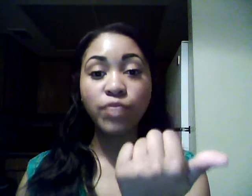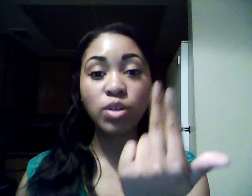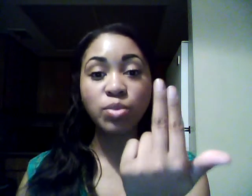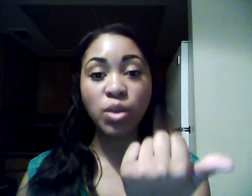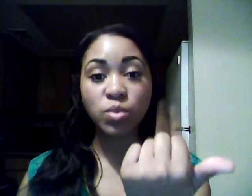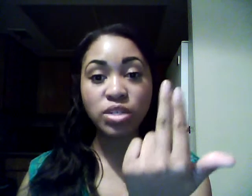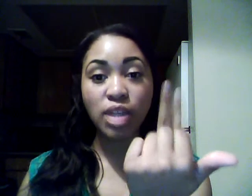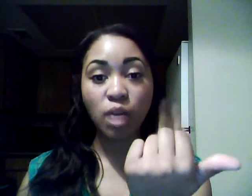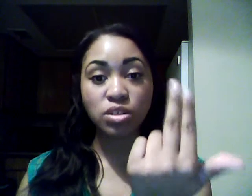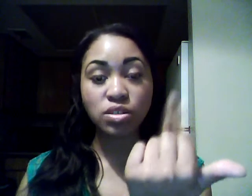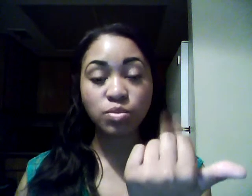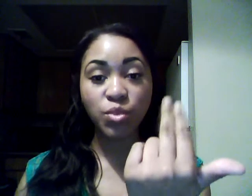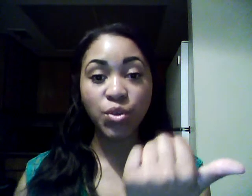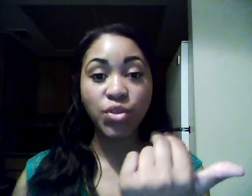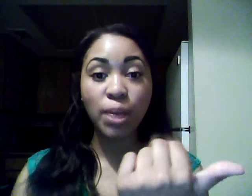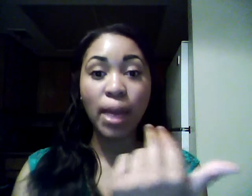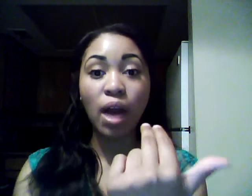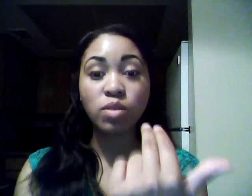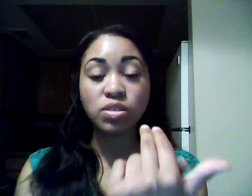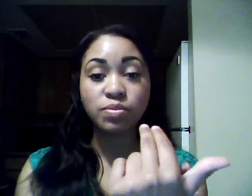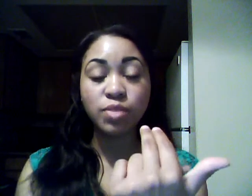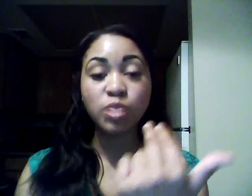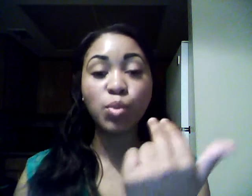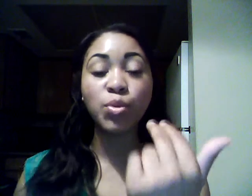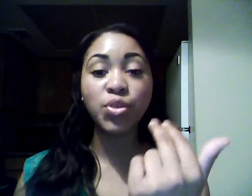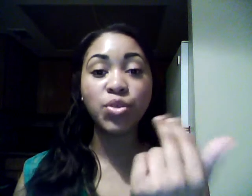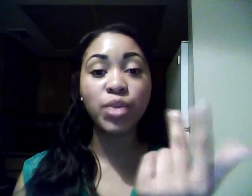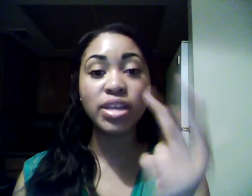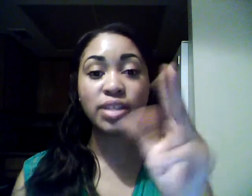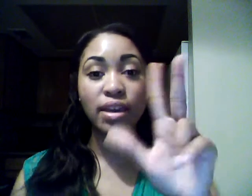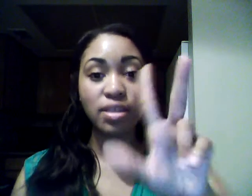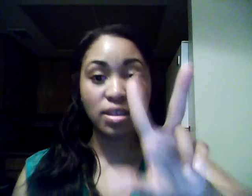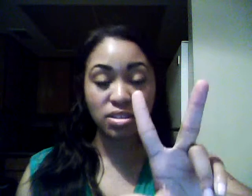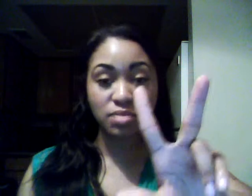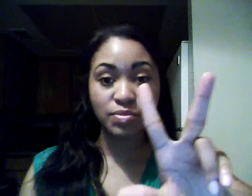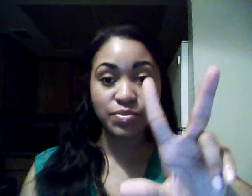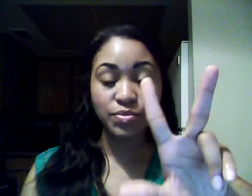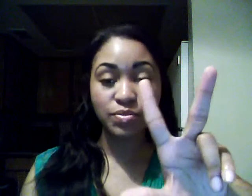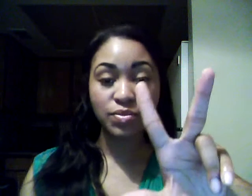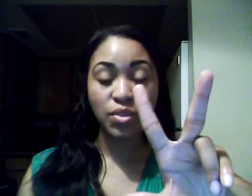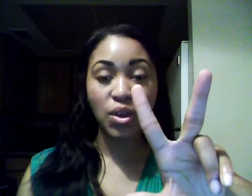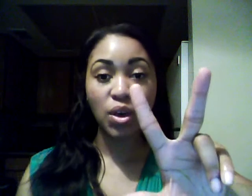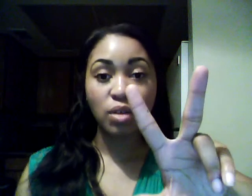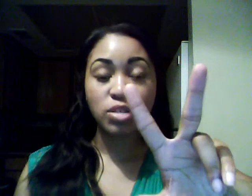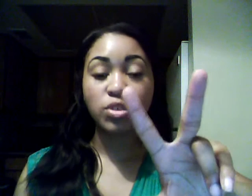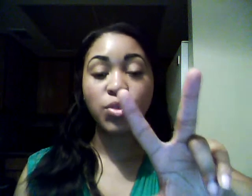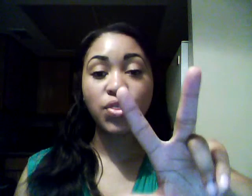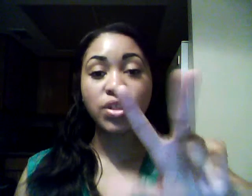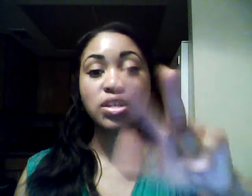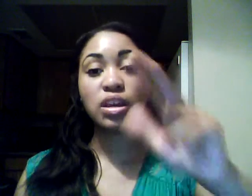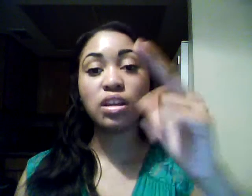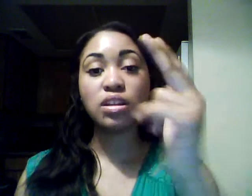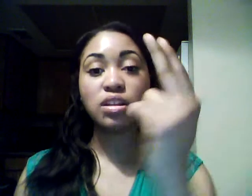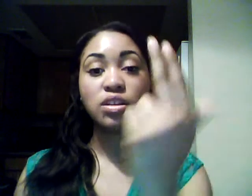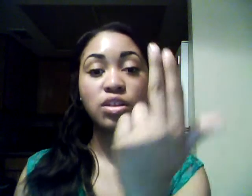going to fold them inwards and outwards with your thumb out. Because remember, the 3 is like this. So when you do 13, you're